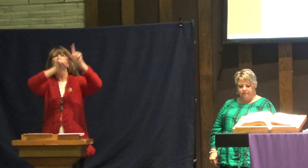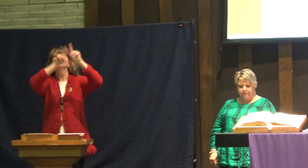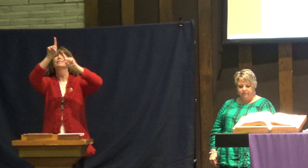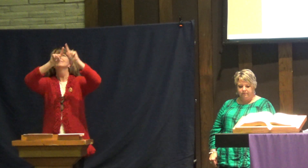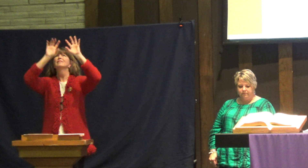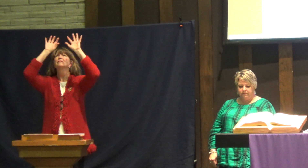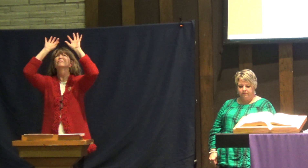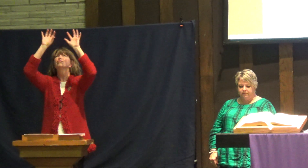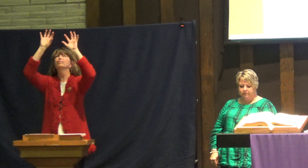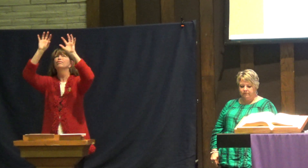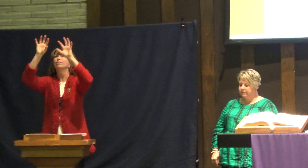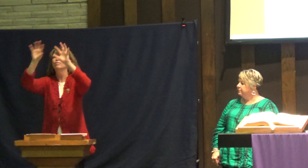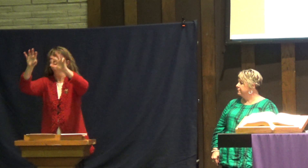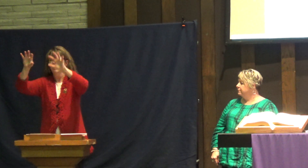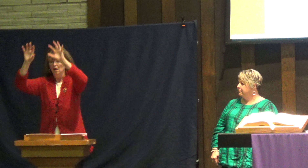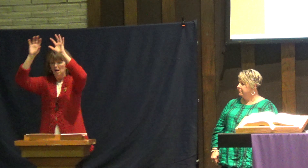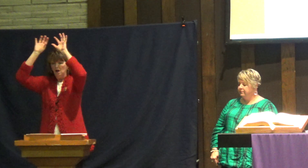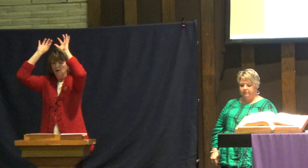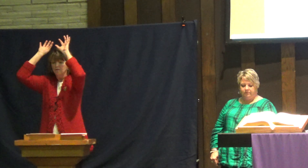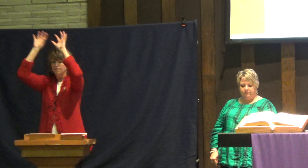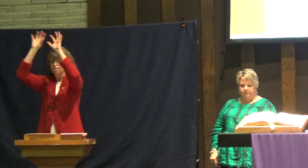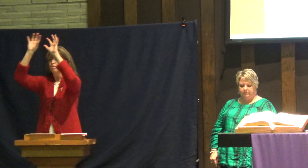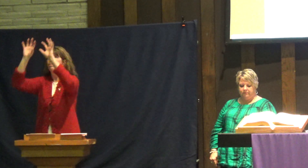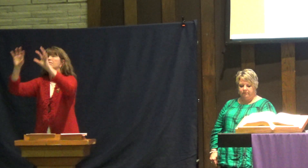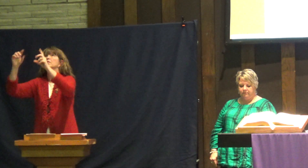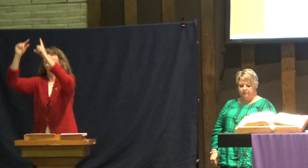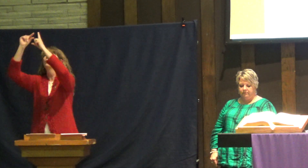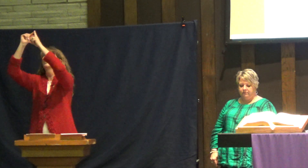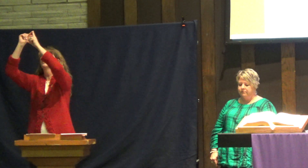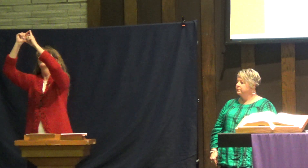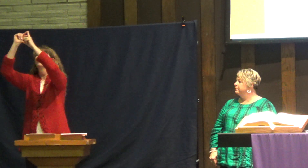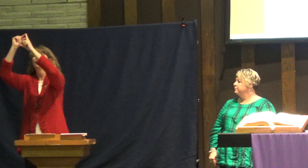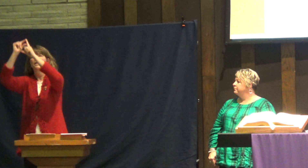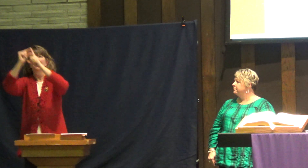During the dark, starry night,